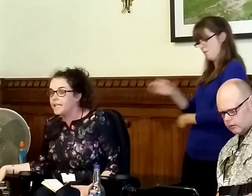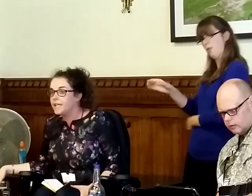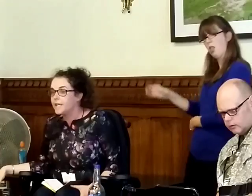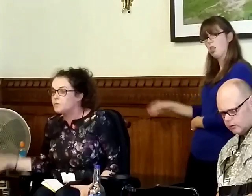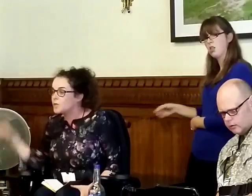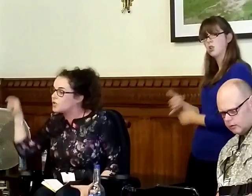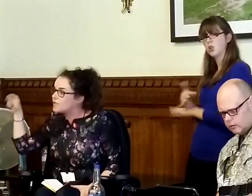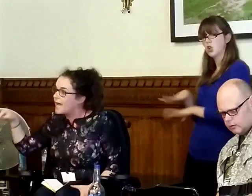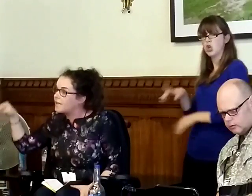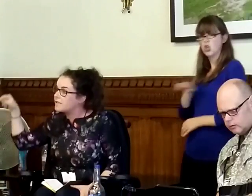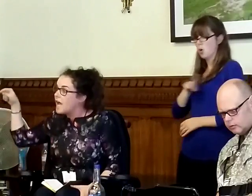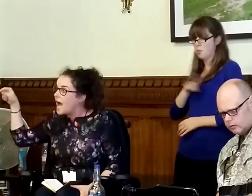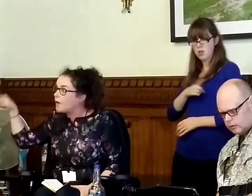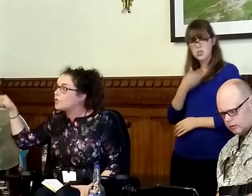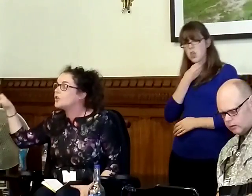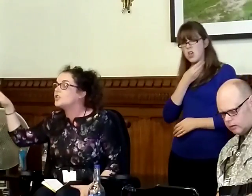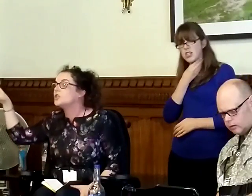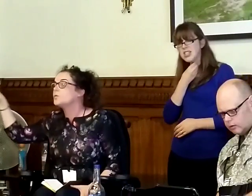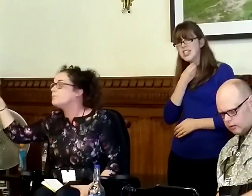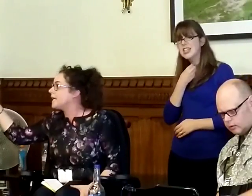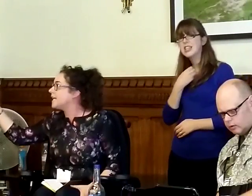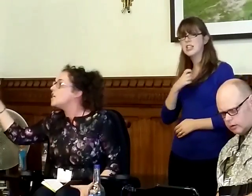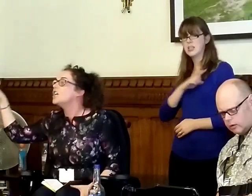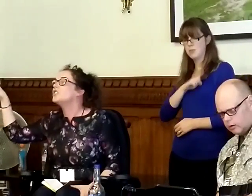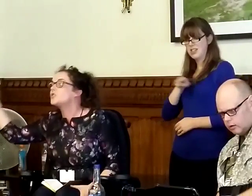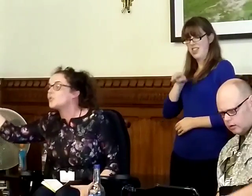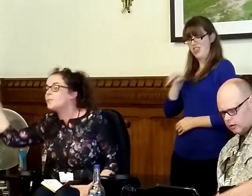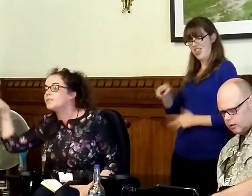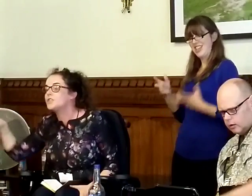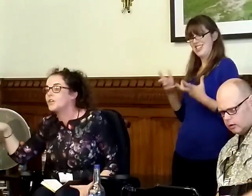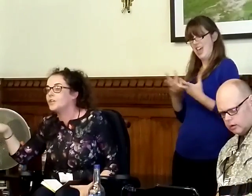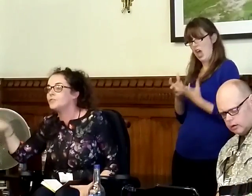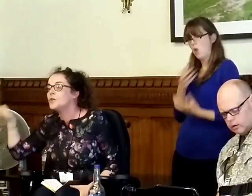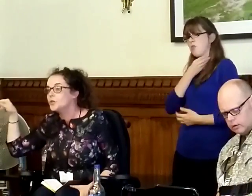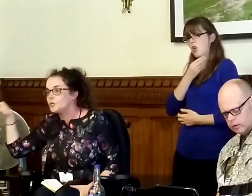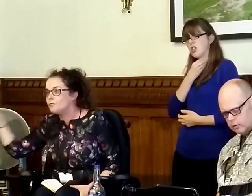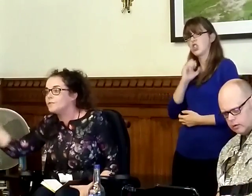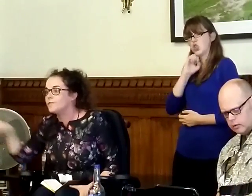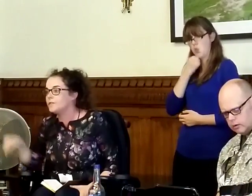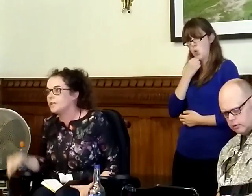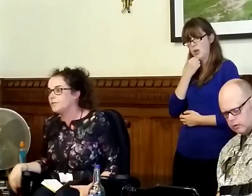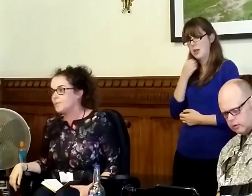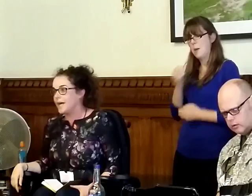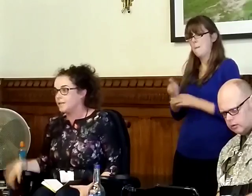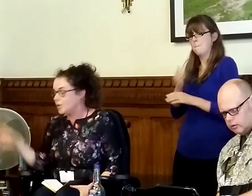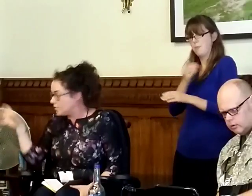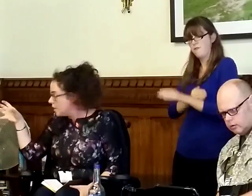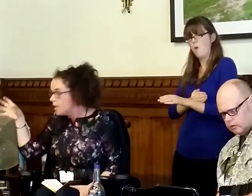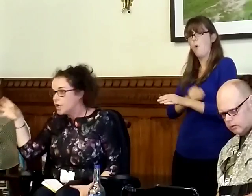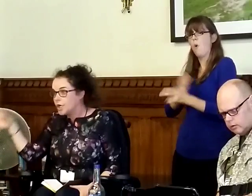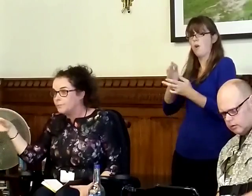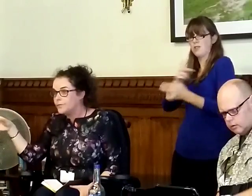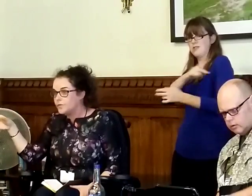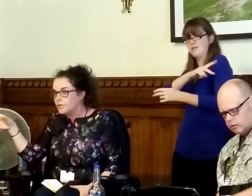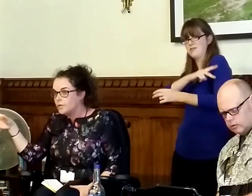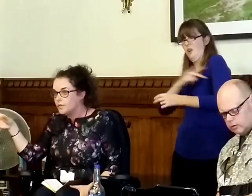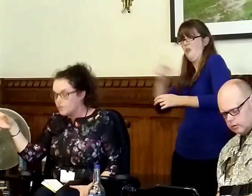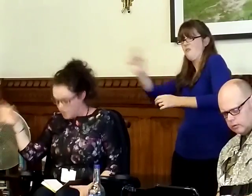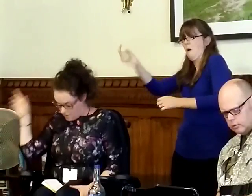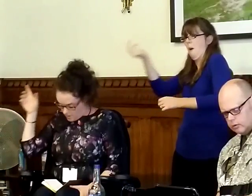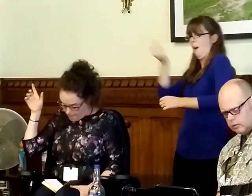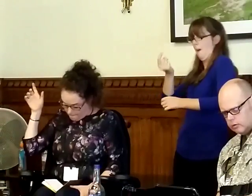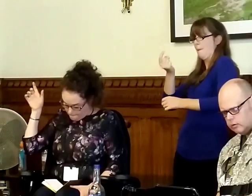was thirsty, it was because that's how thirsty she would be until somebody returned to refill those